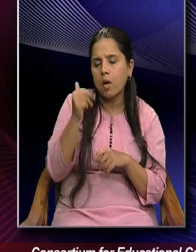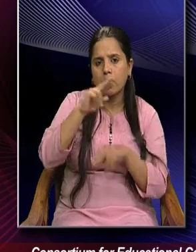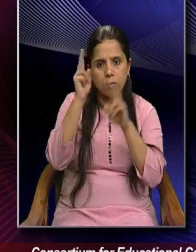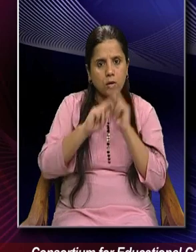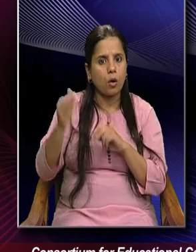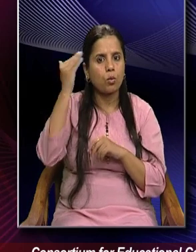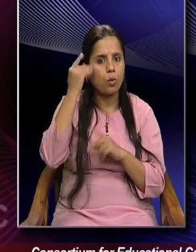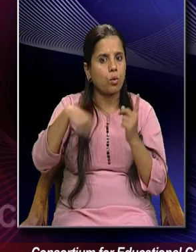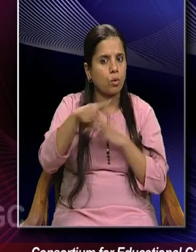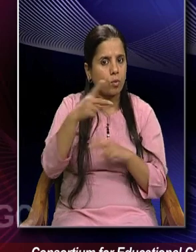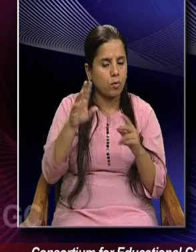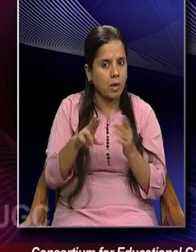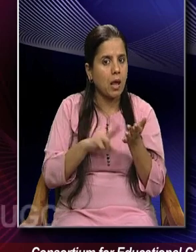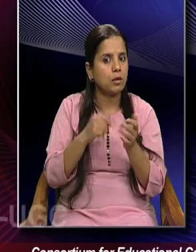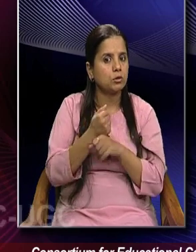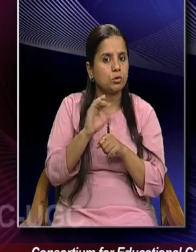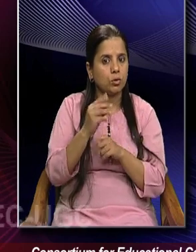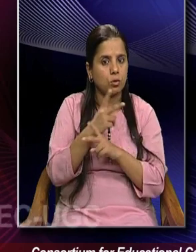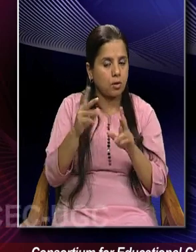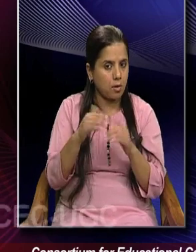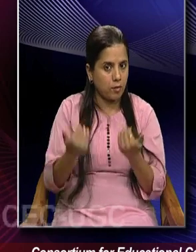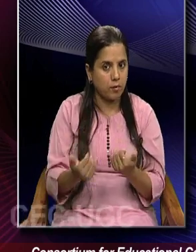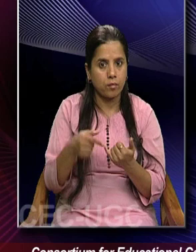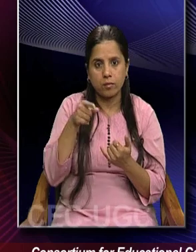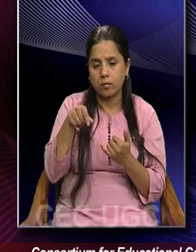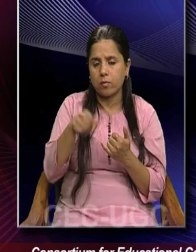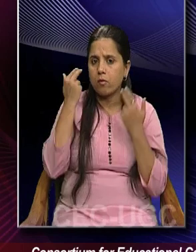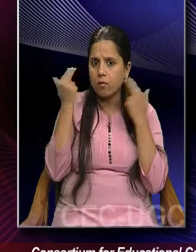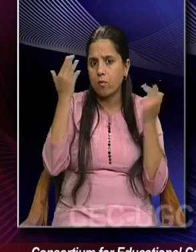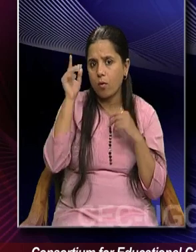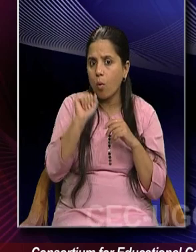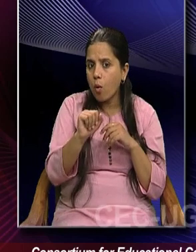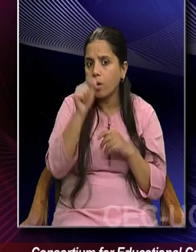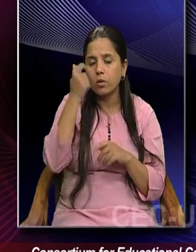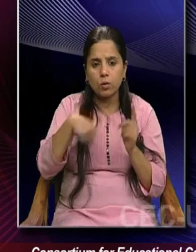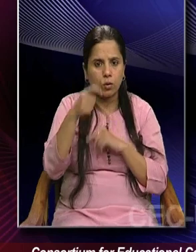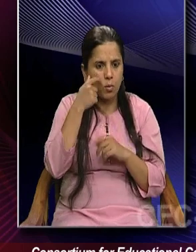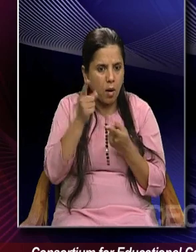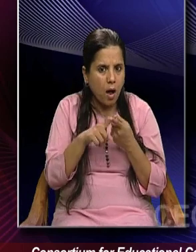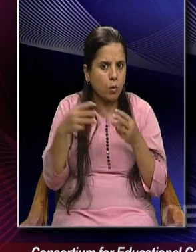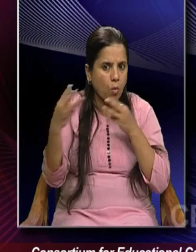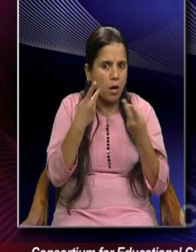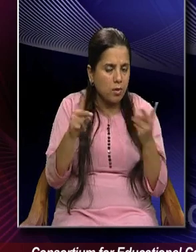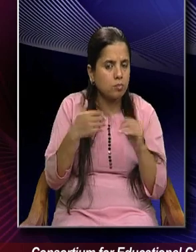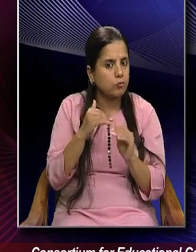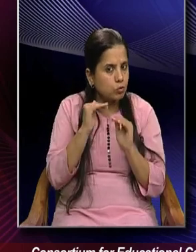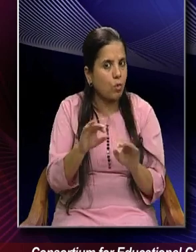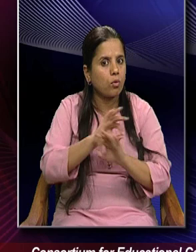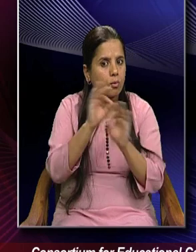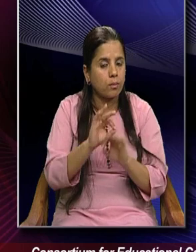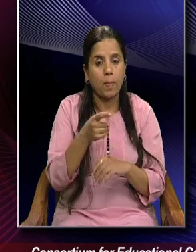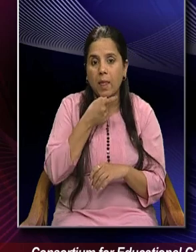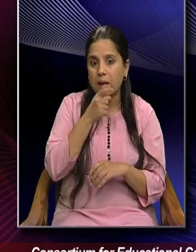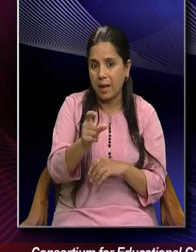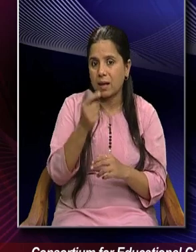international non-government organizations, and they are well known for humanitarian crisis situation. Case study